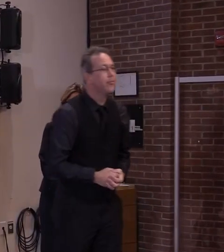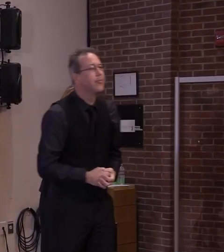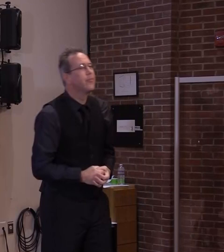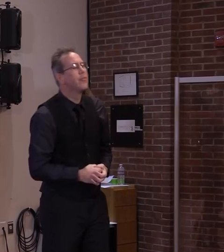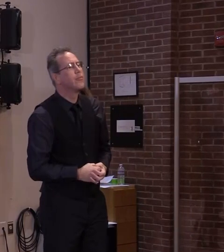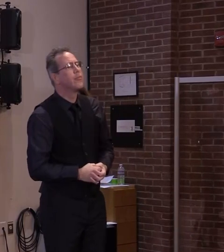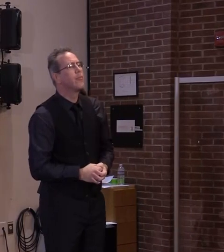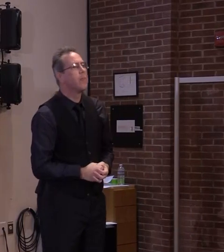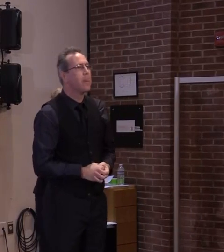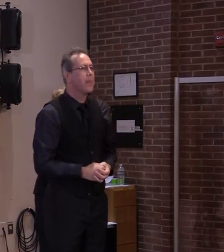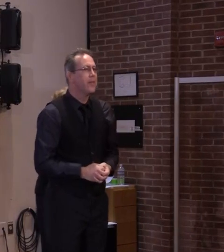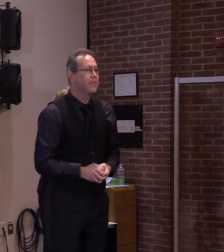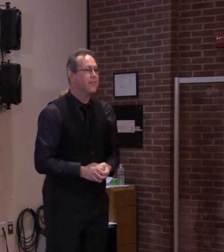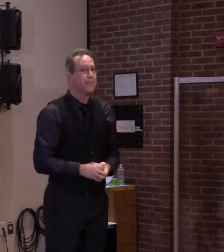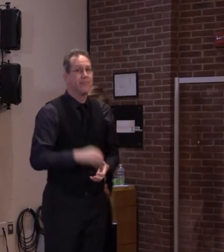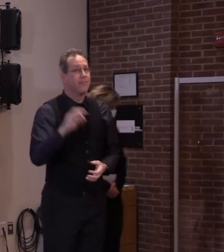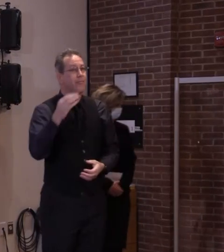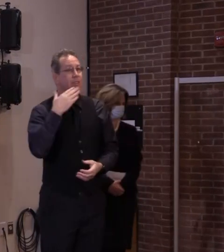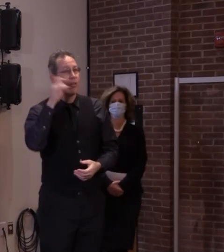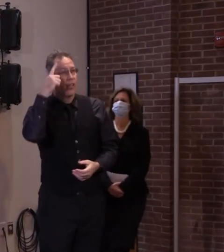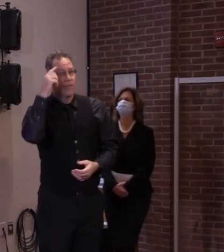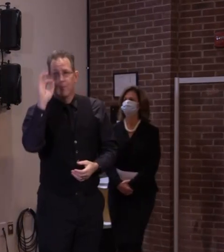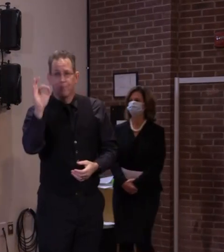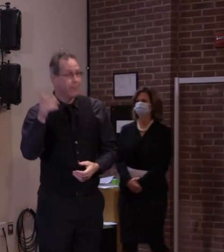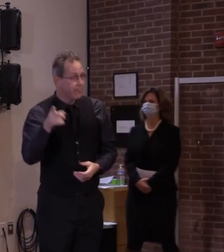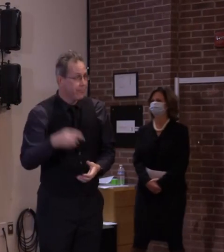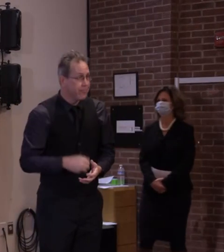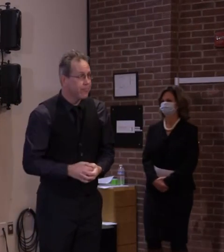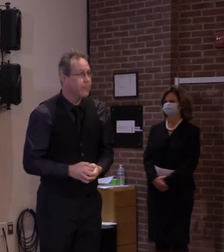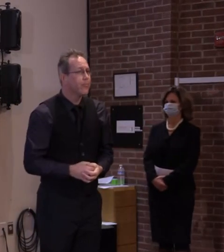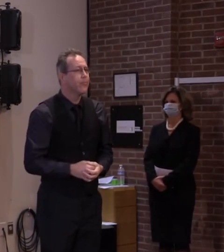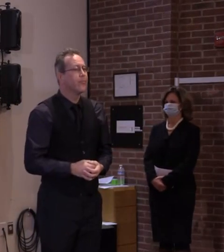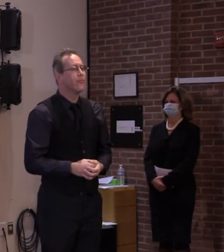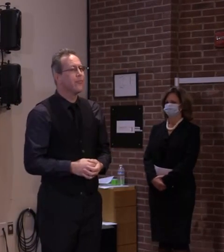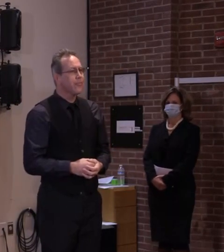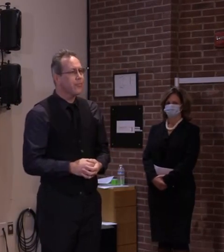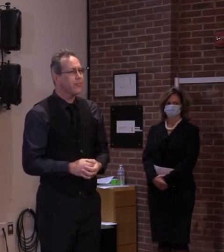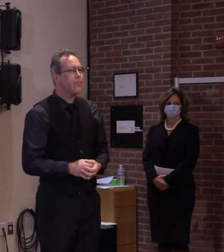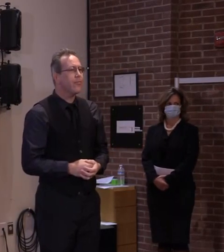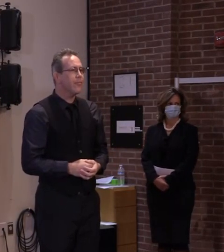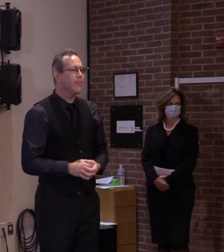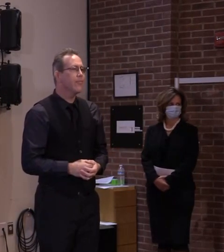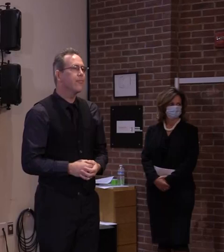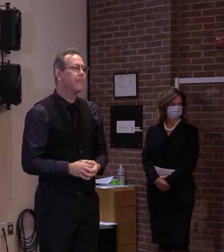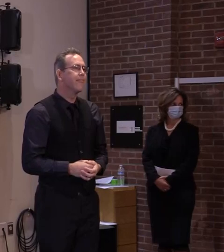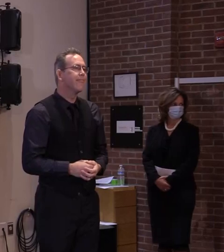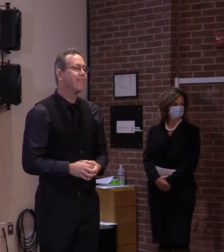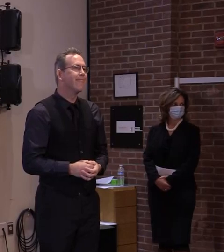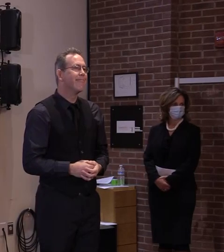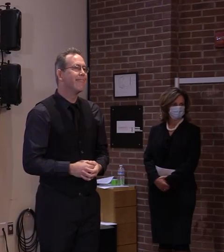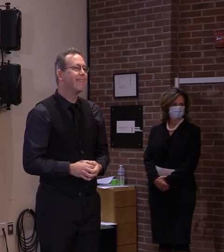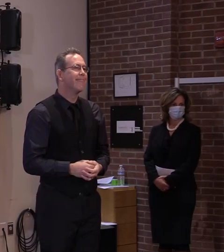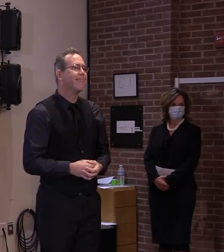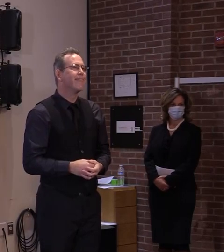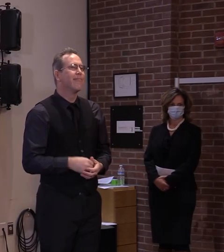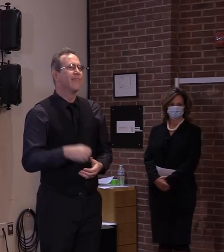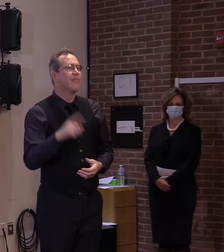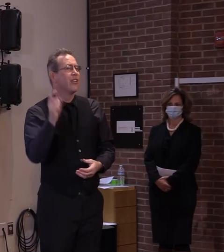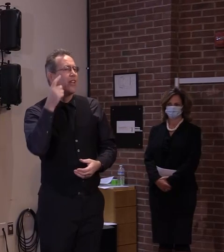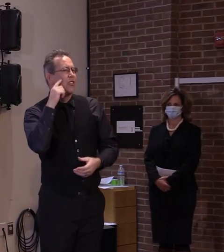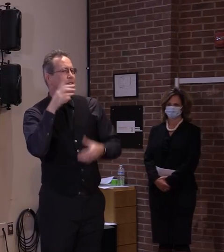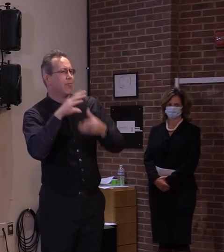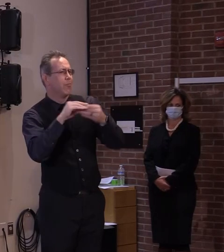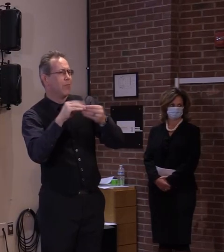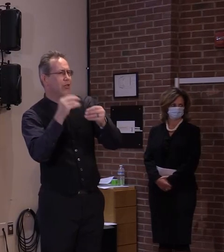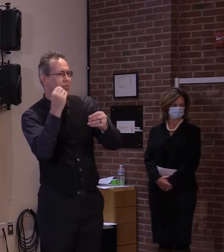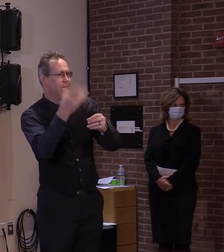Thank you, Governor, and good afternoon, everybody. Starting at the top here, as the Governor said, the Omicron variant is now, per